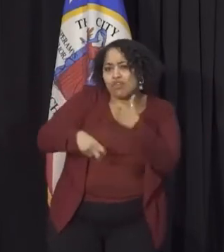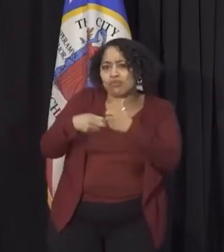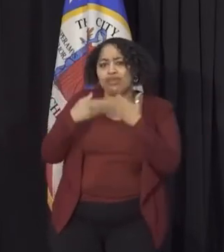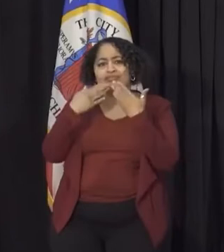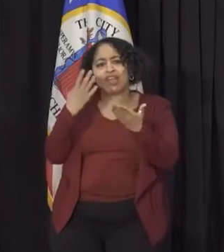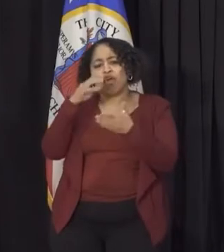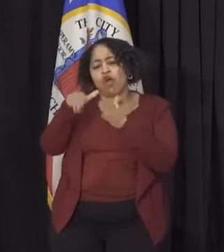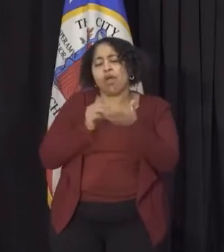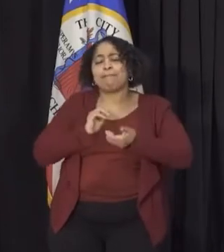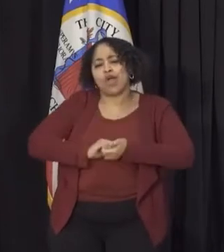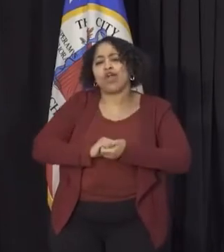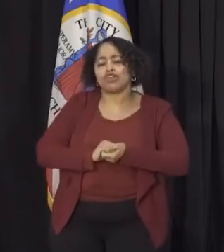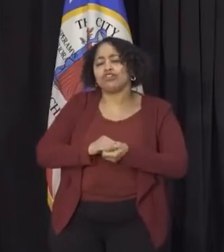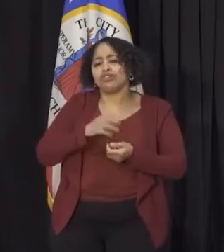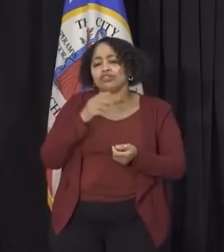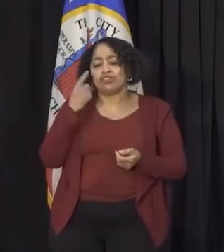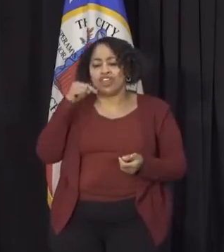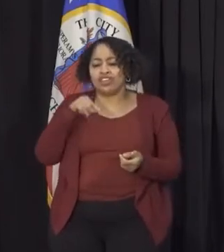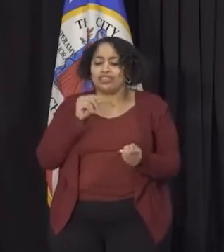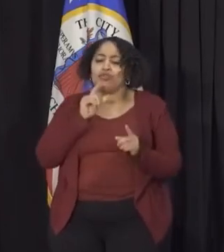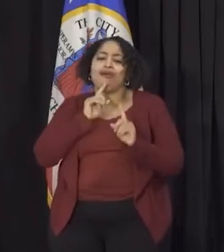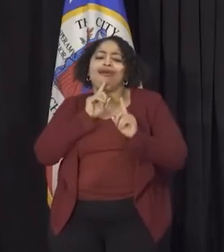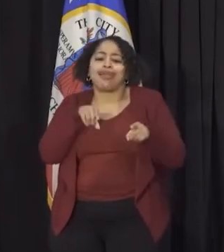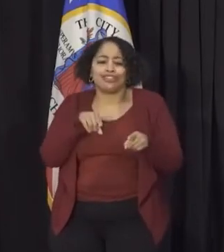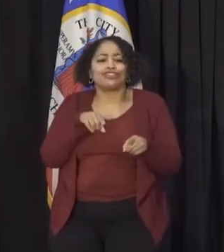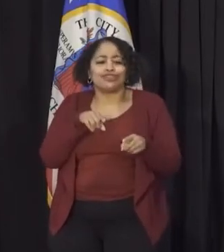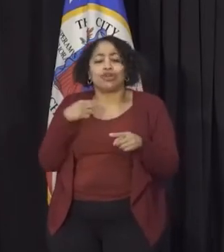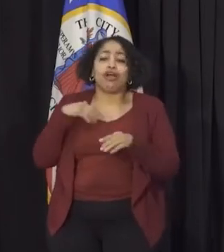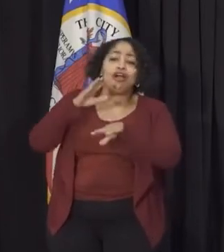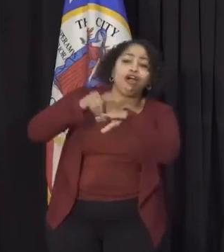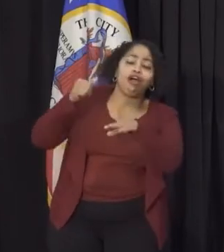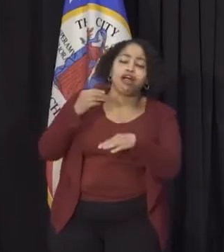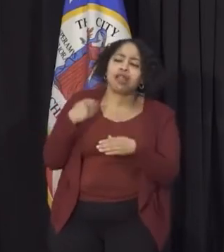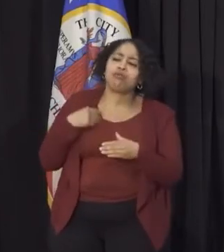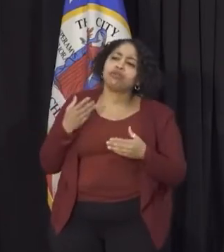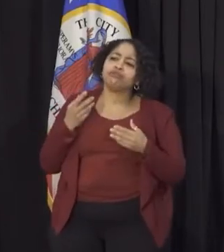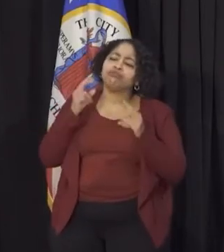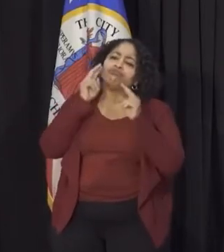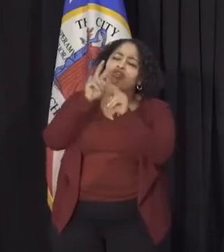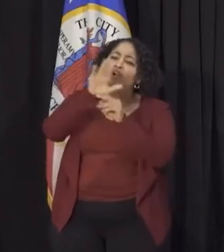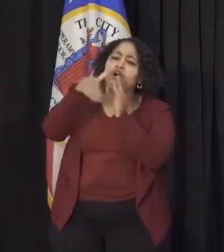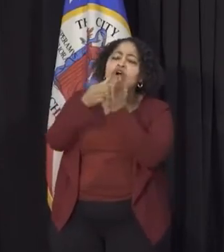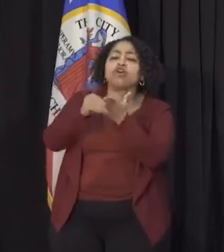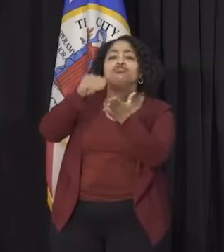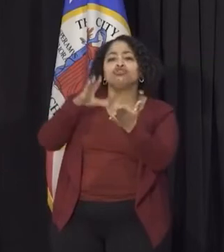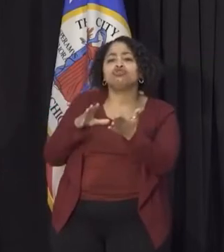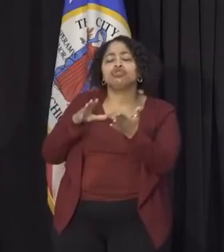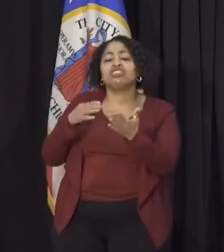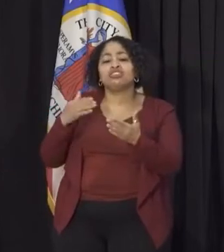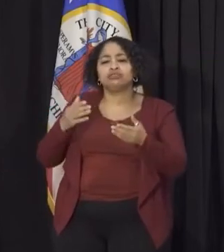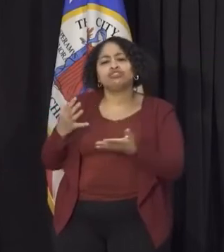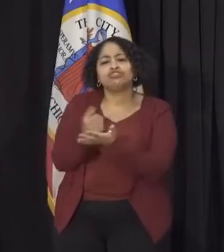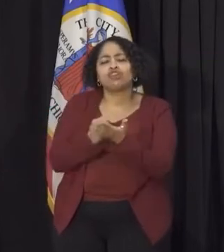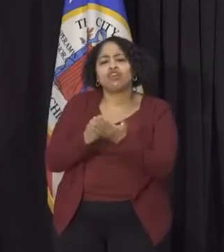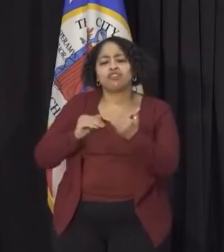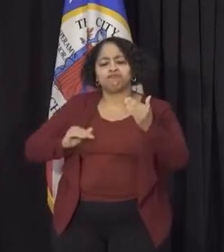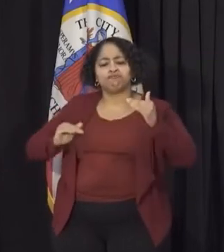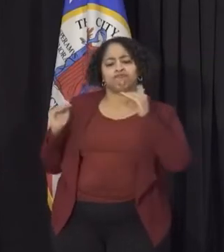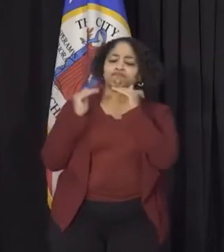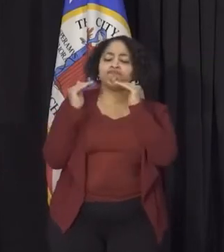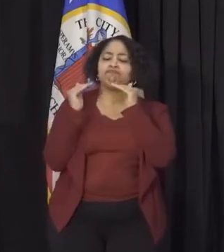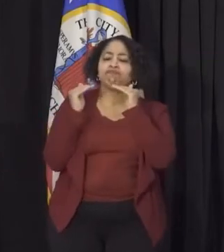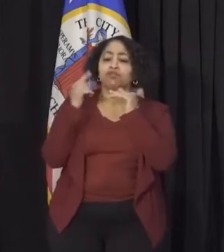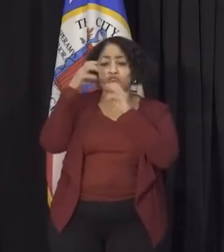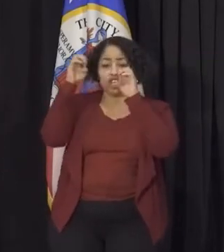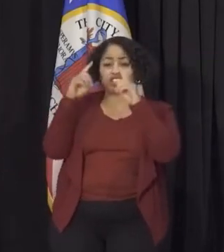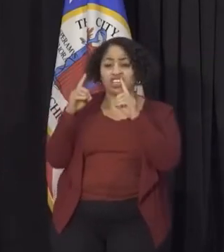this initiative who answered the call. And we came to them with the aspiration that all students deserve a level playing field when it comes to education.